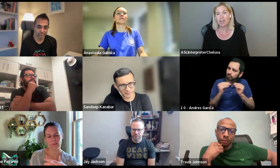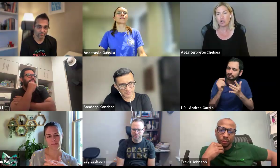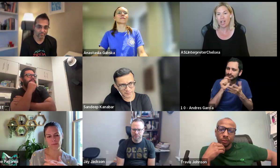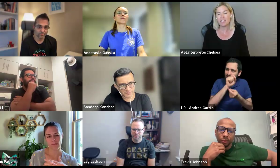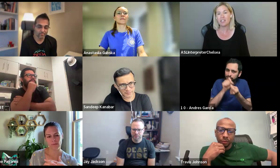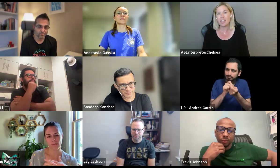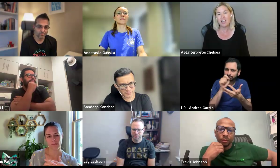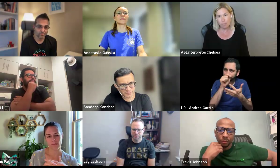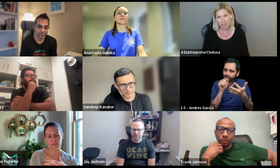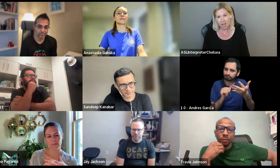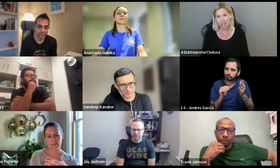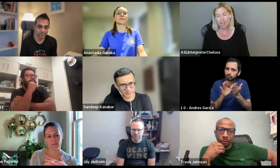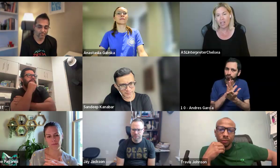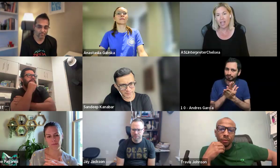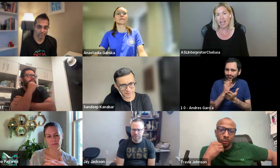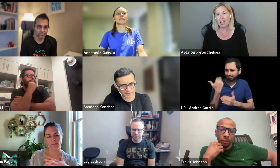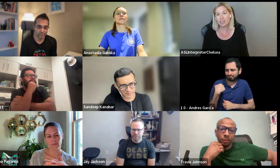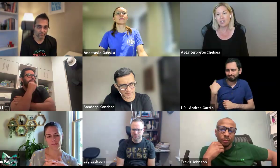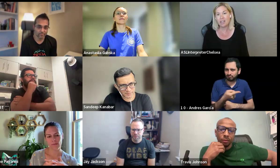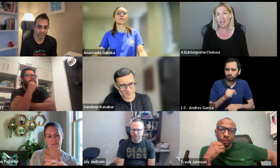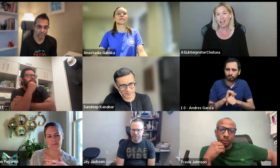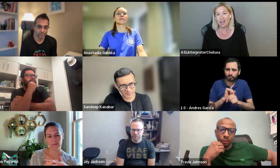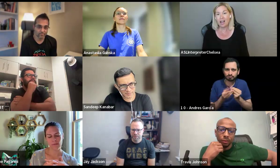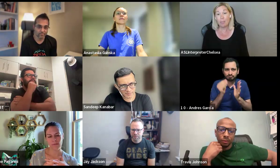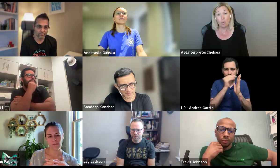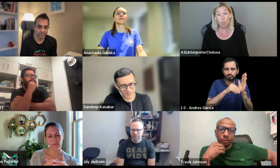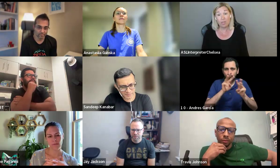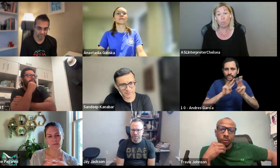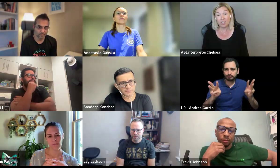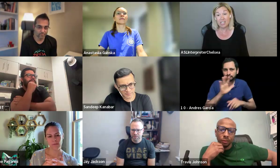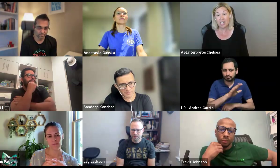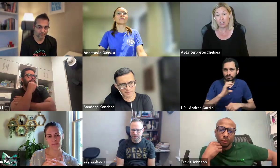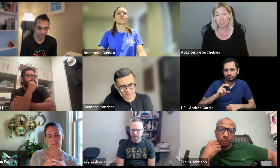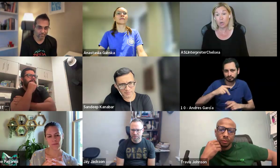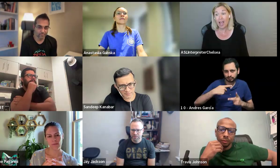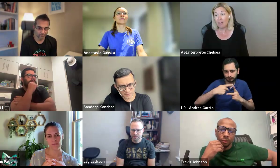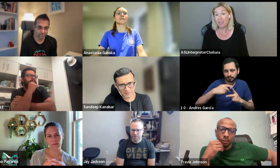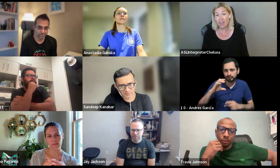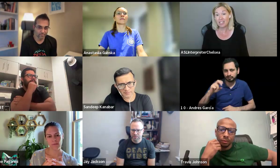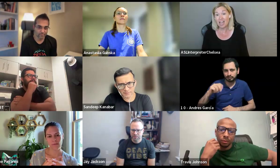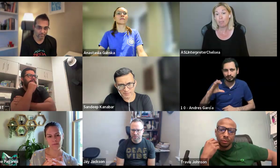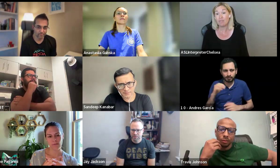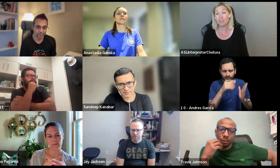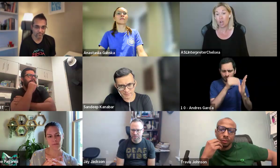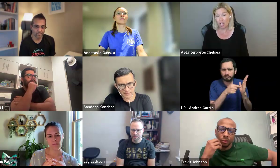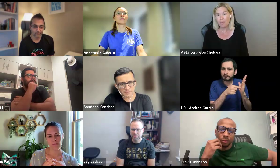been addressed in the beginning and with more details. So having that type of